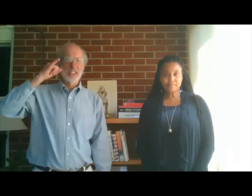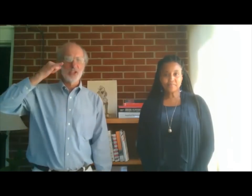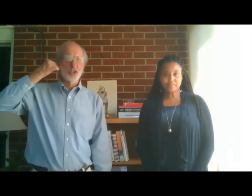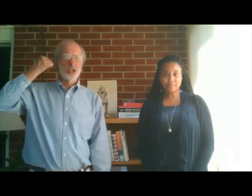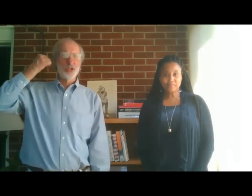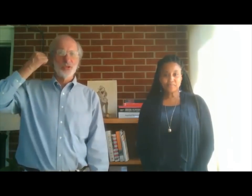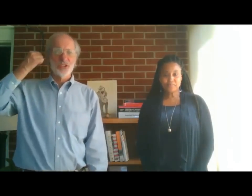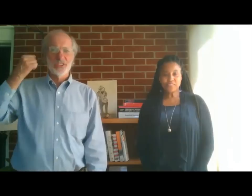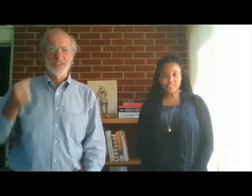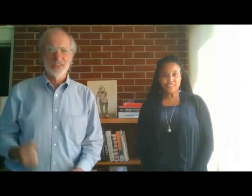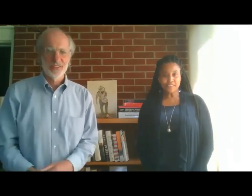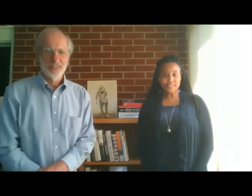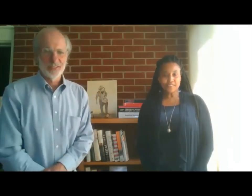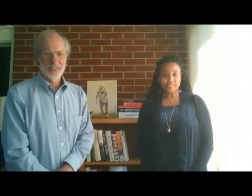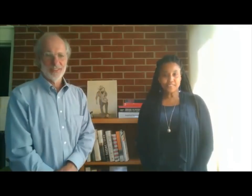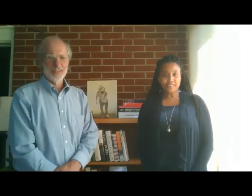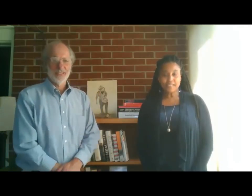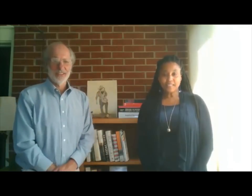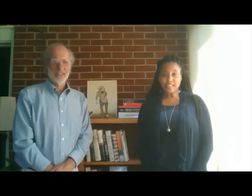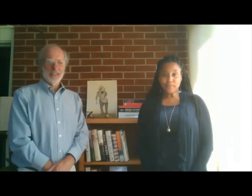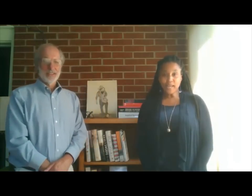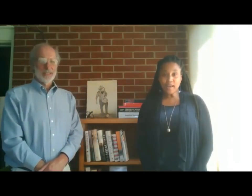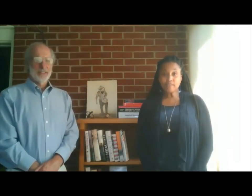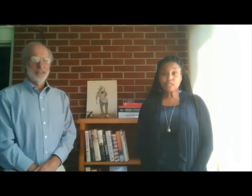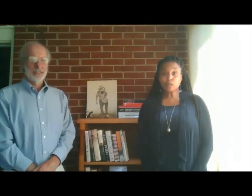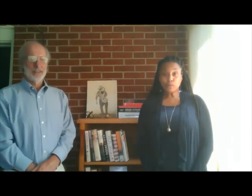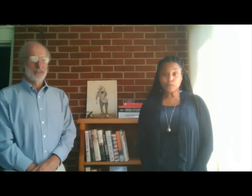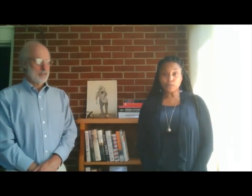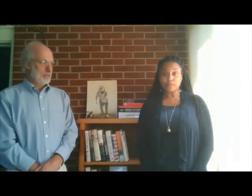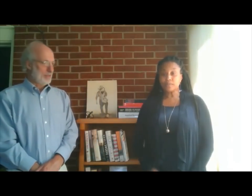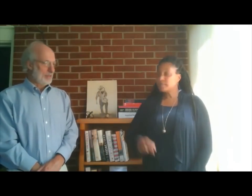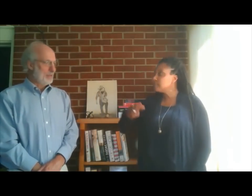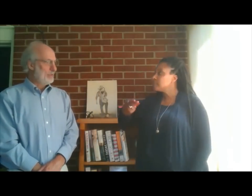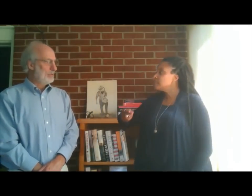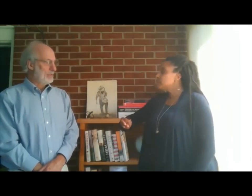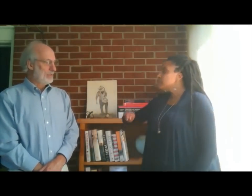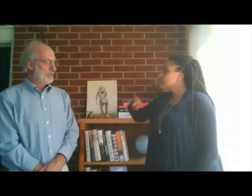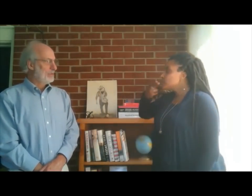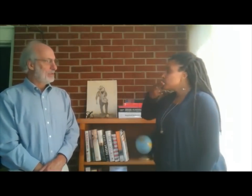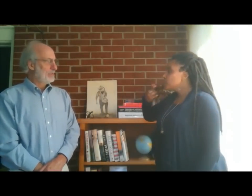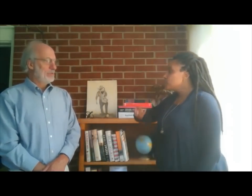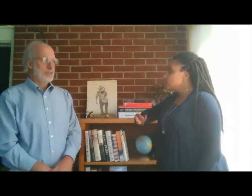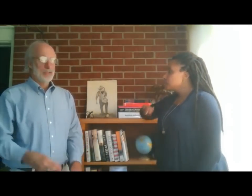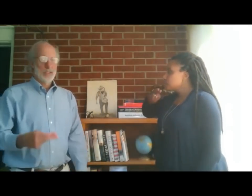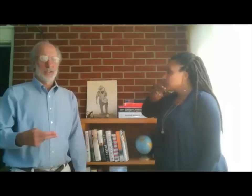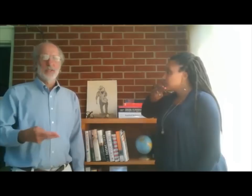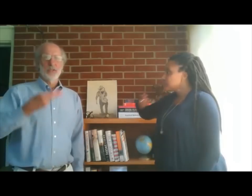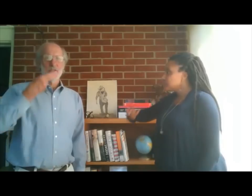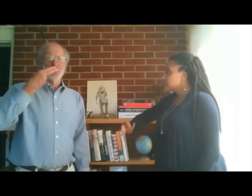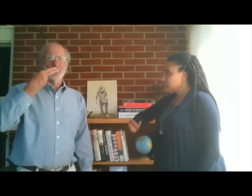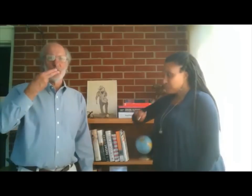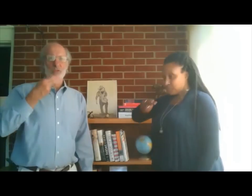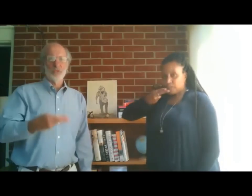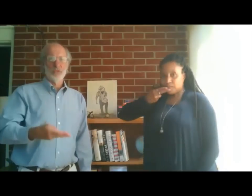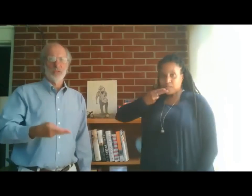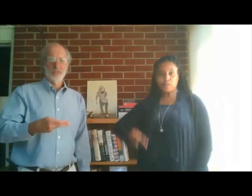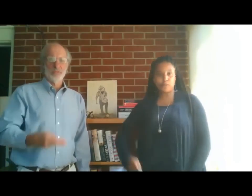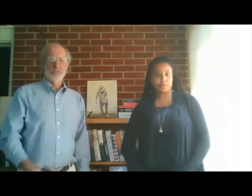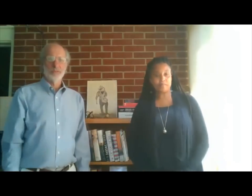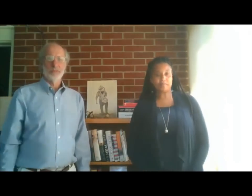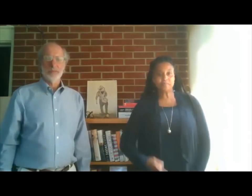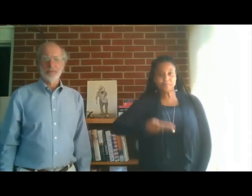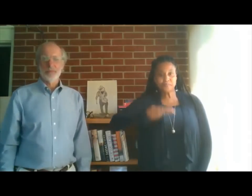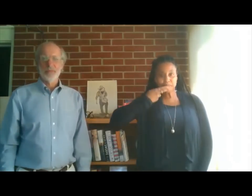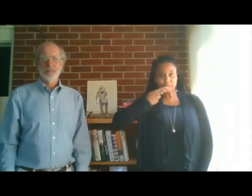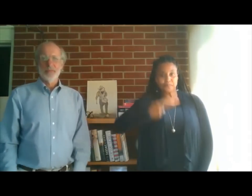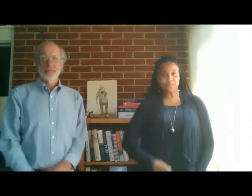That's right. Juice. Good. Then we have spoon. Spoon. Spoon. Spoon.